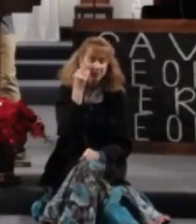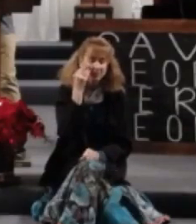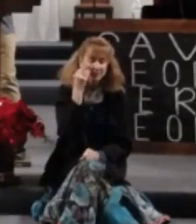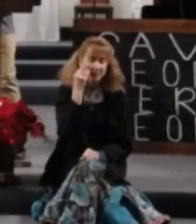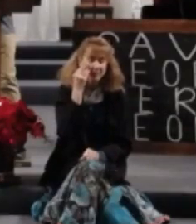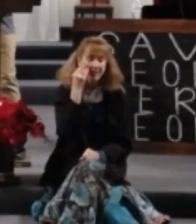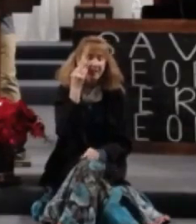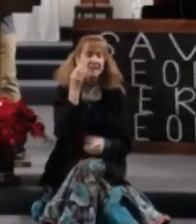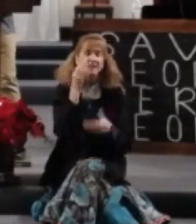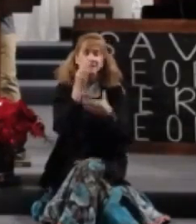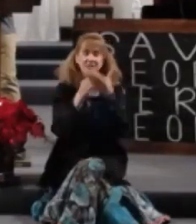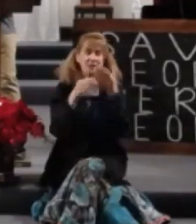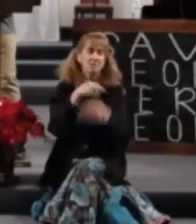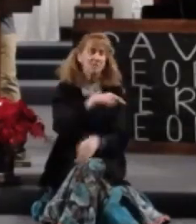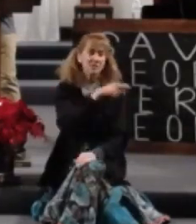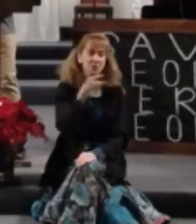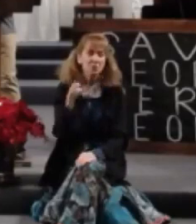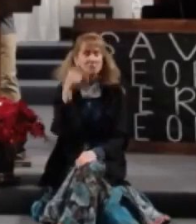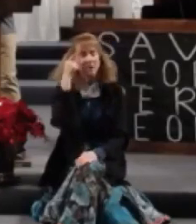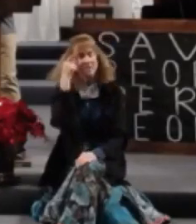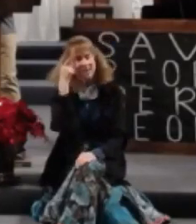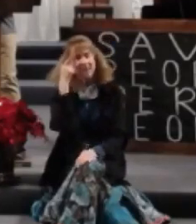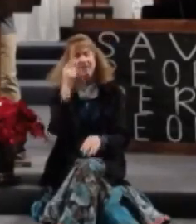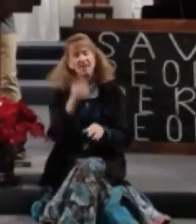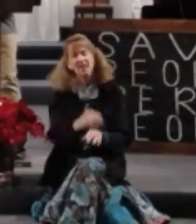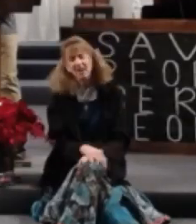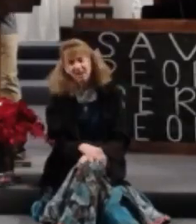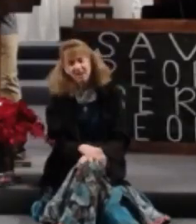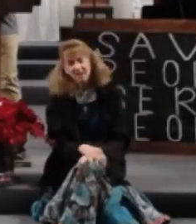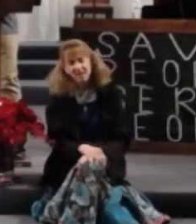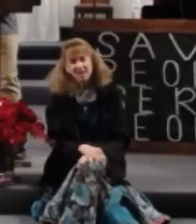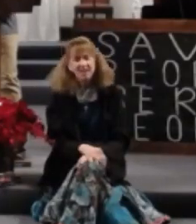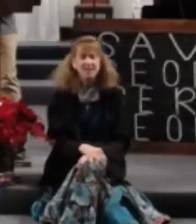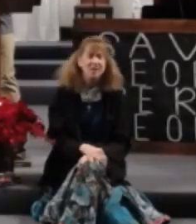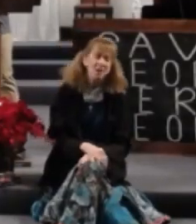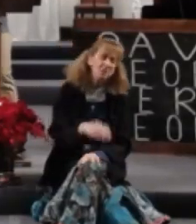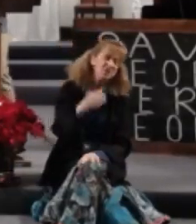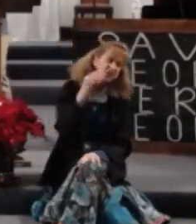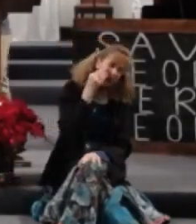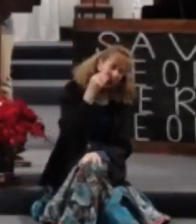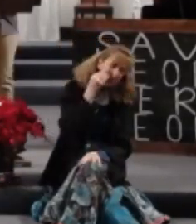Some of you might say, you know, some of you may be thinking, but you know what?